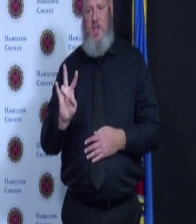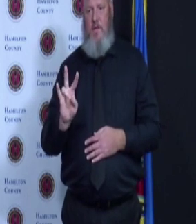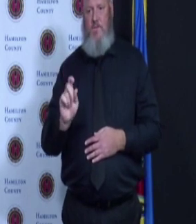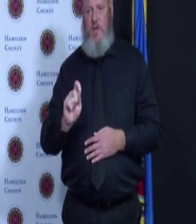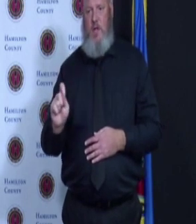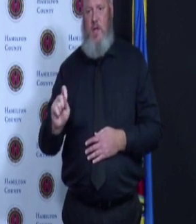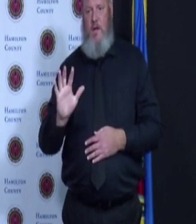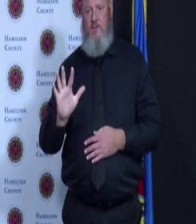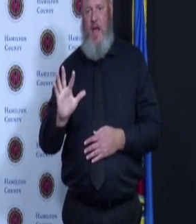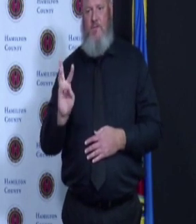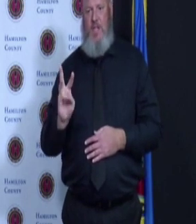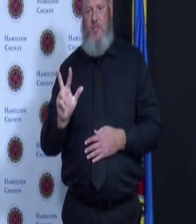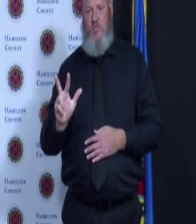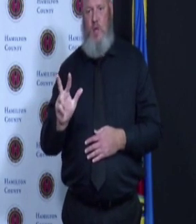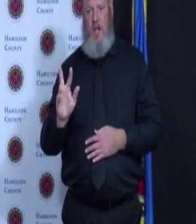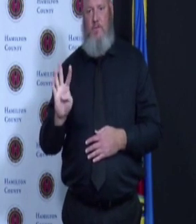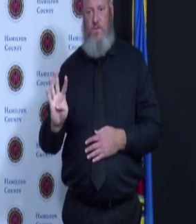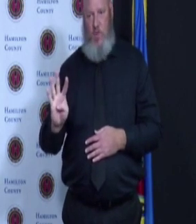1-833-4-275-634. Thank you.